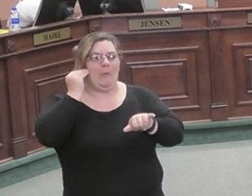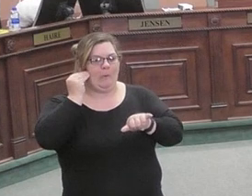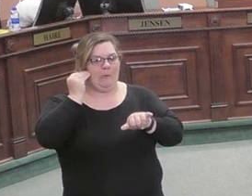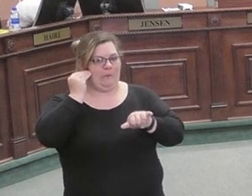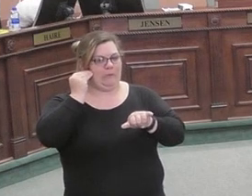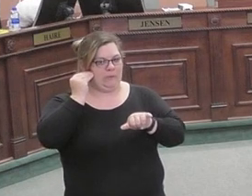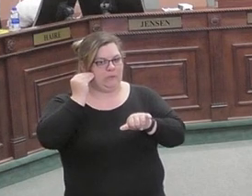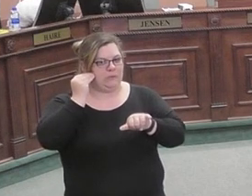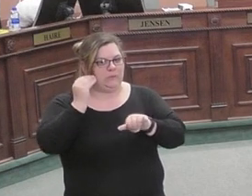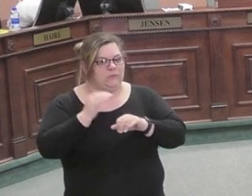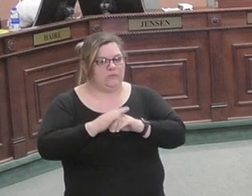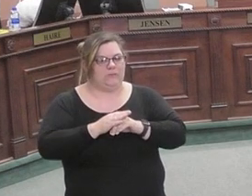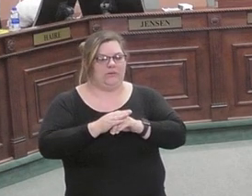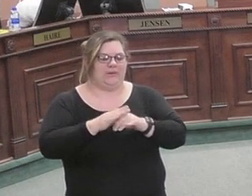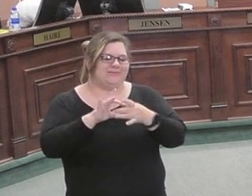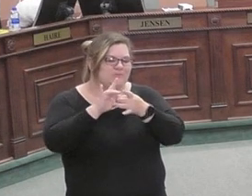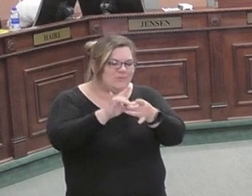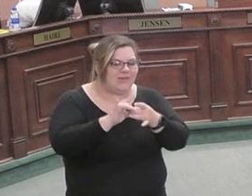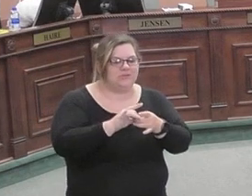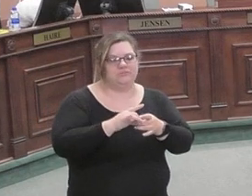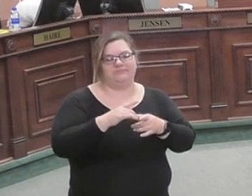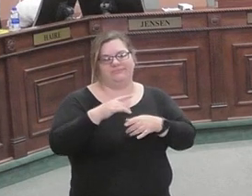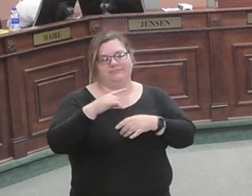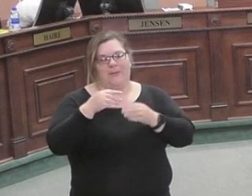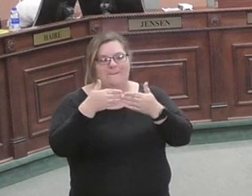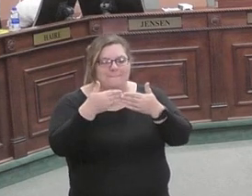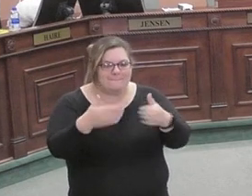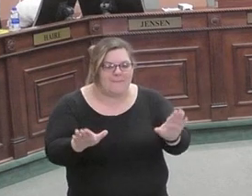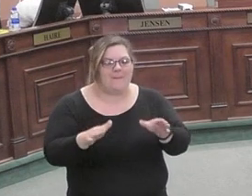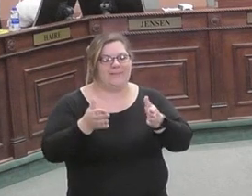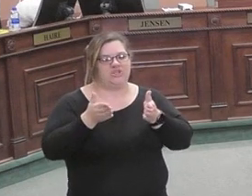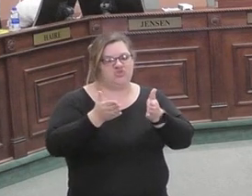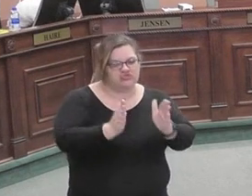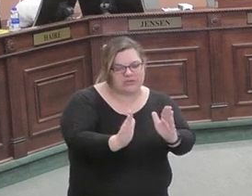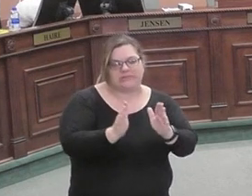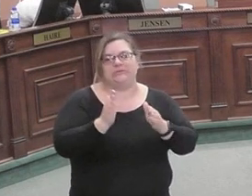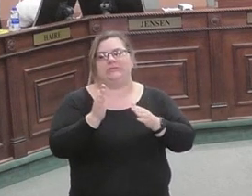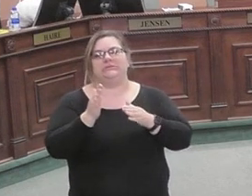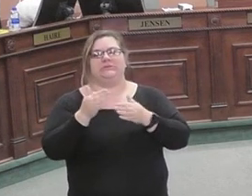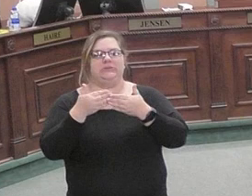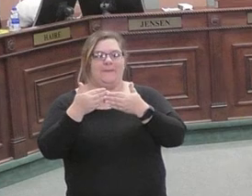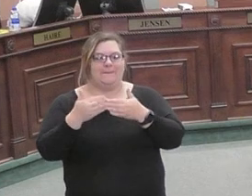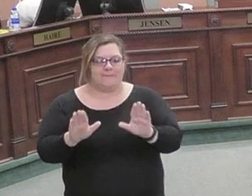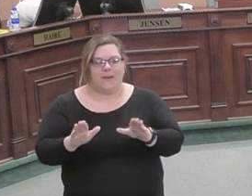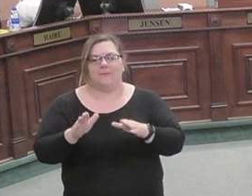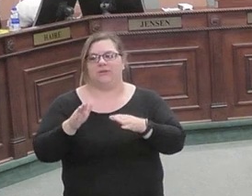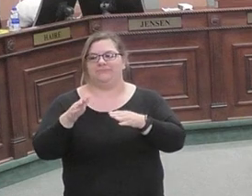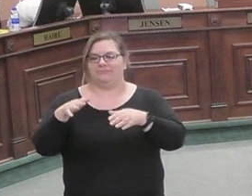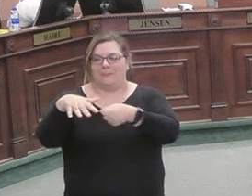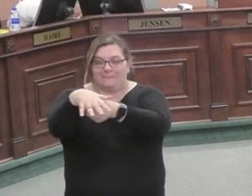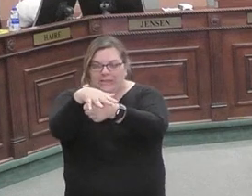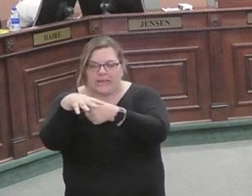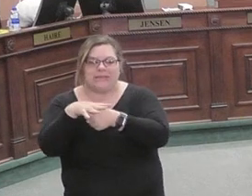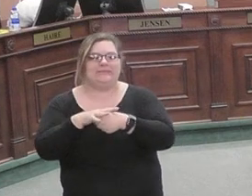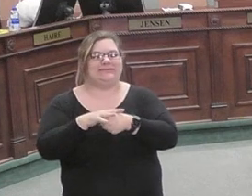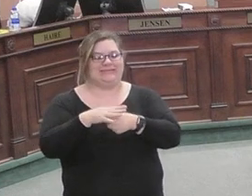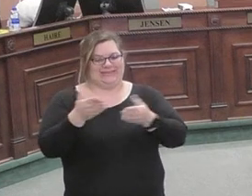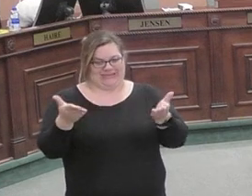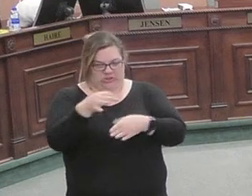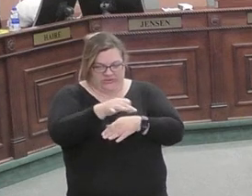as it relates to the public streets and the public right-of-ways of the city of Fayetteville, so that our first responders, our police chief and her team, our